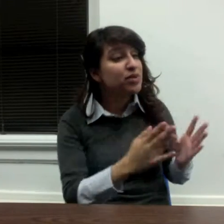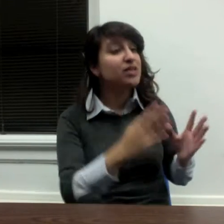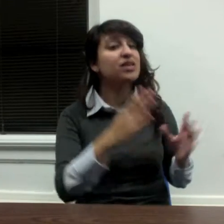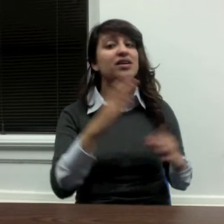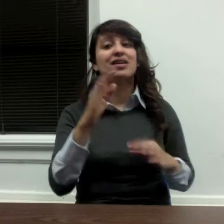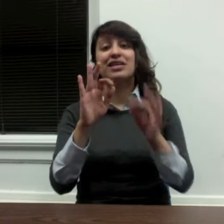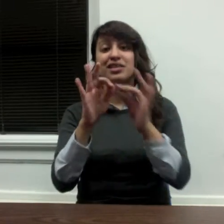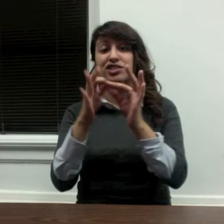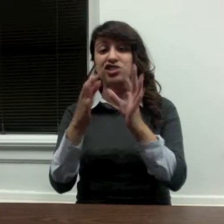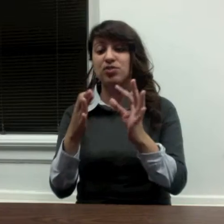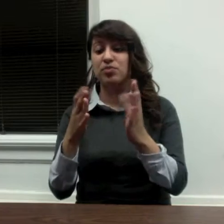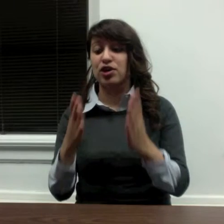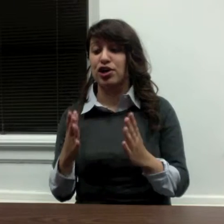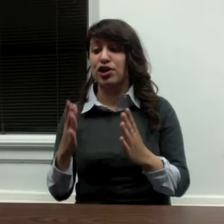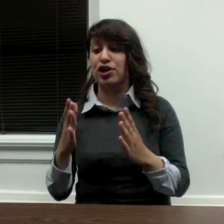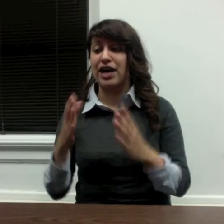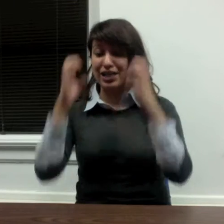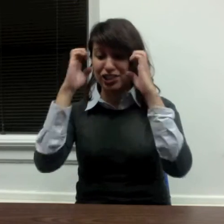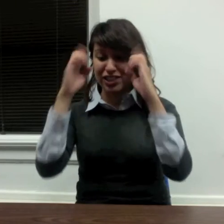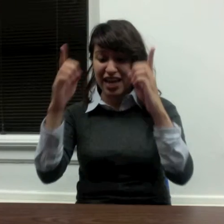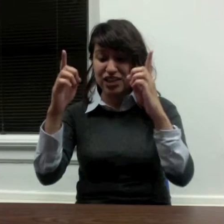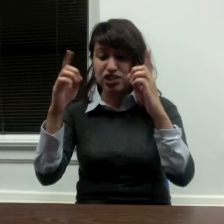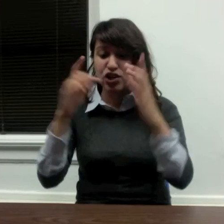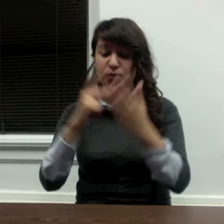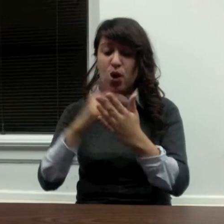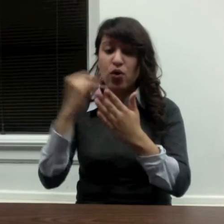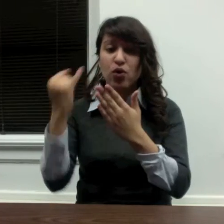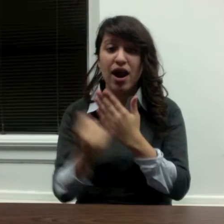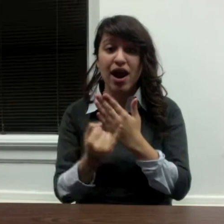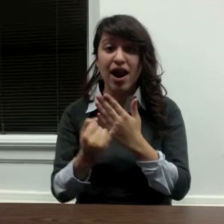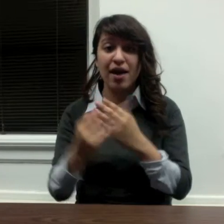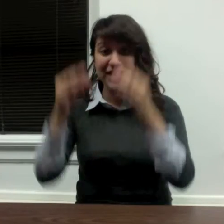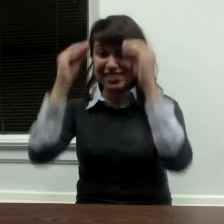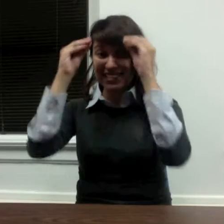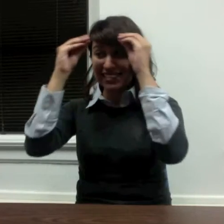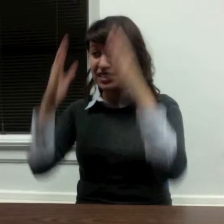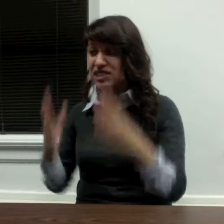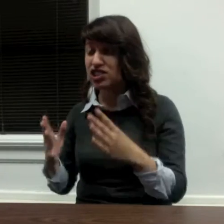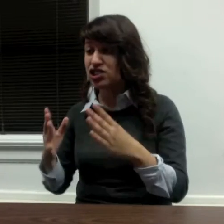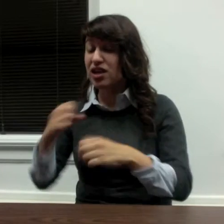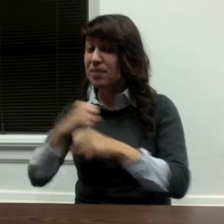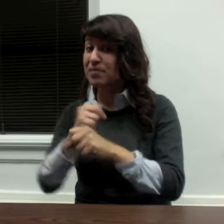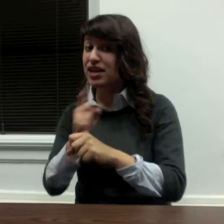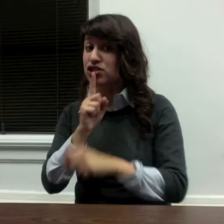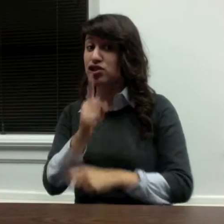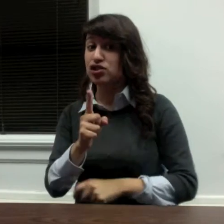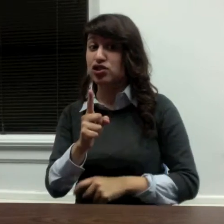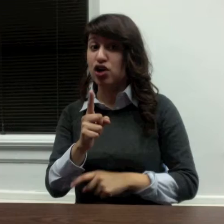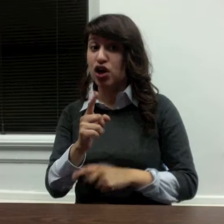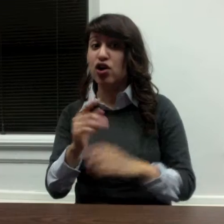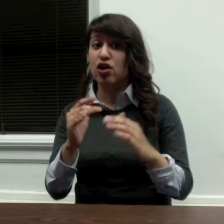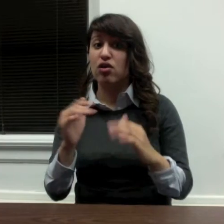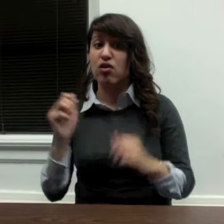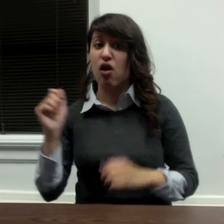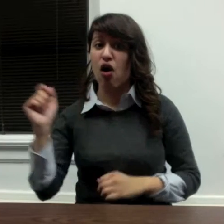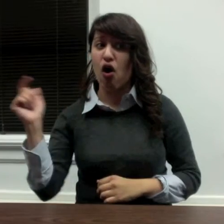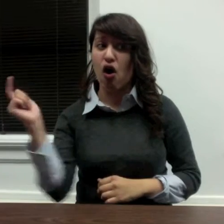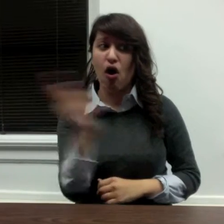and teachers to make sure that we're meeting all of their needs and that we're pulling out